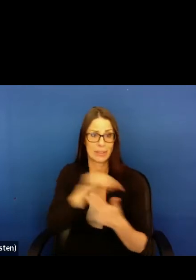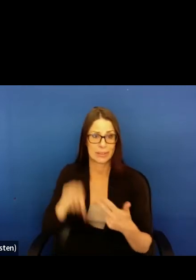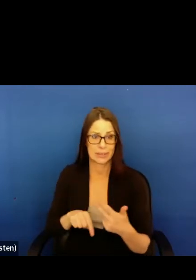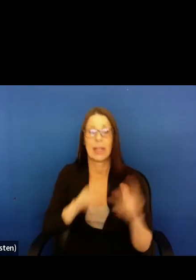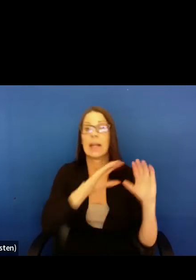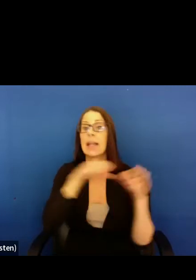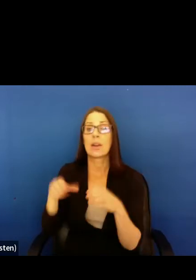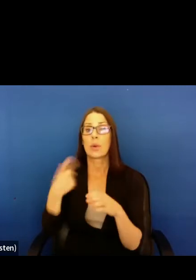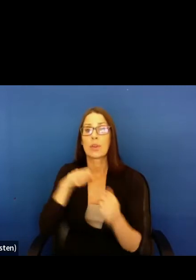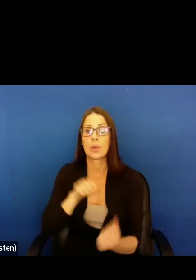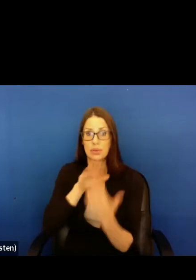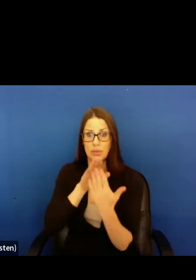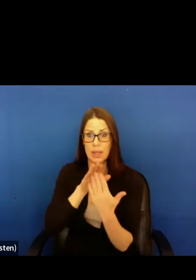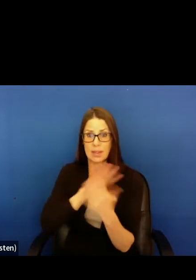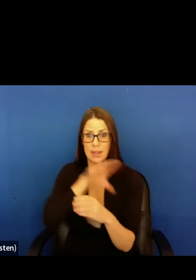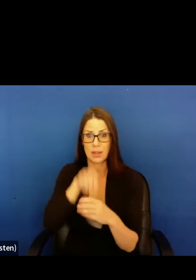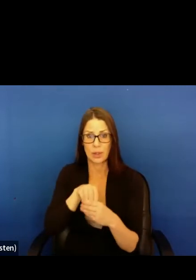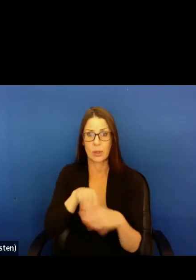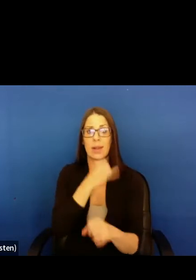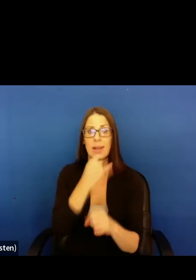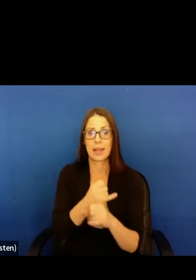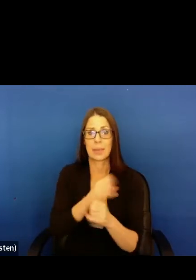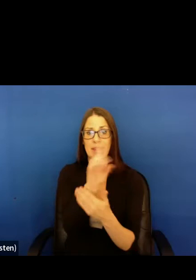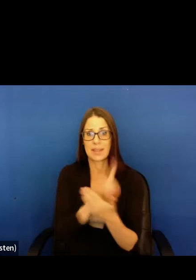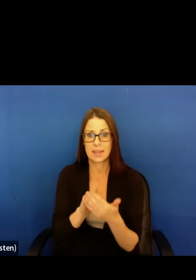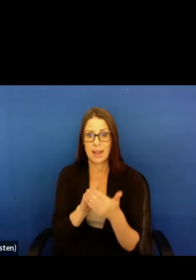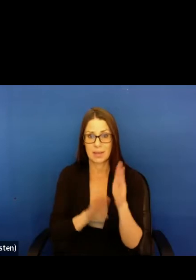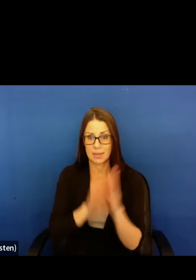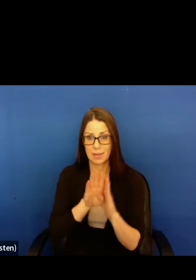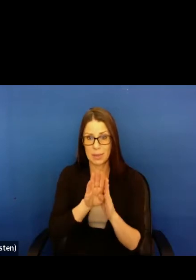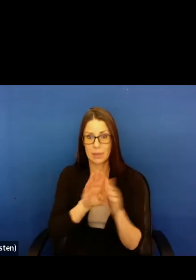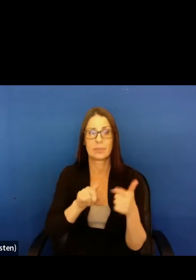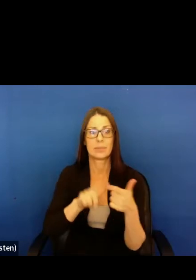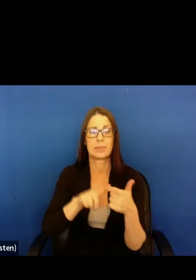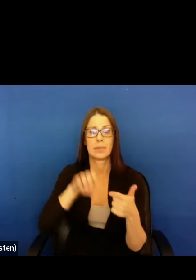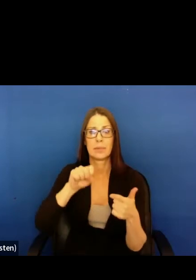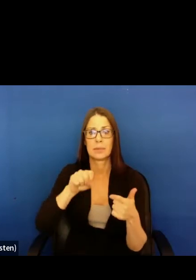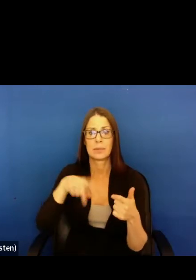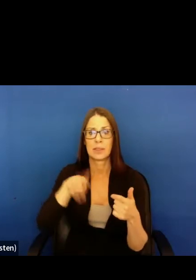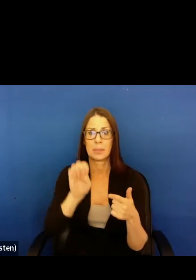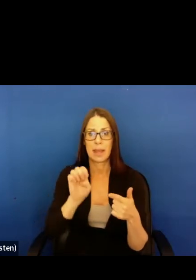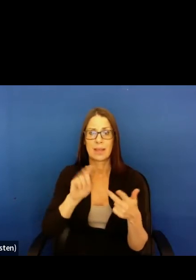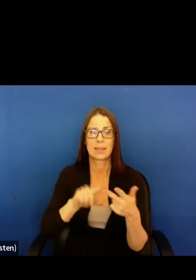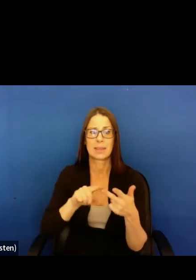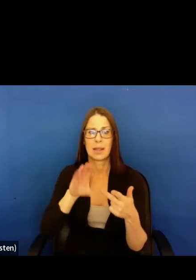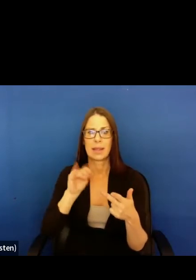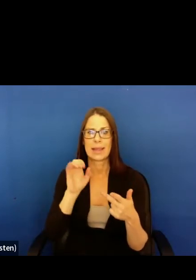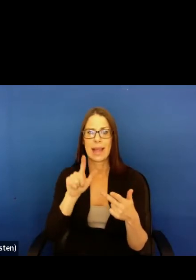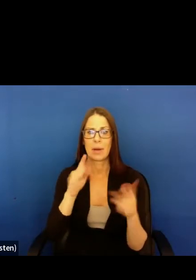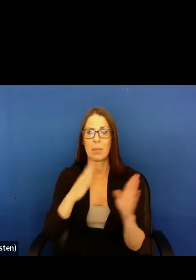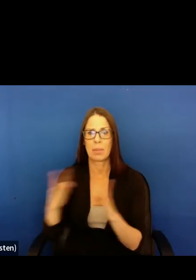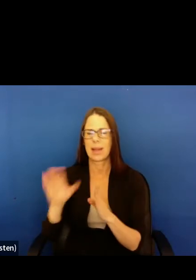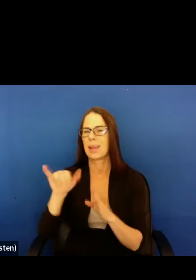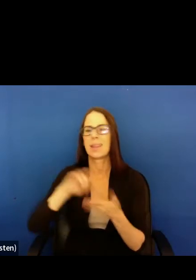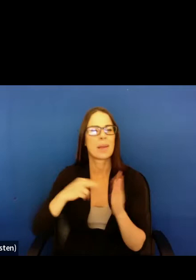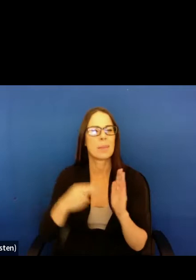Categories that we address include campus design and development, space, capital planning, which is sort